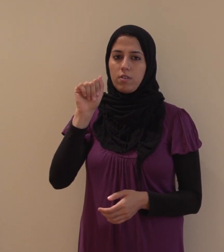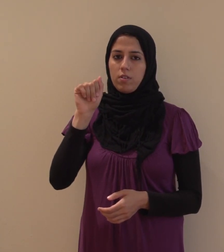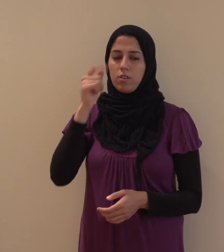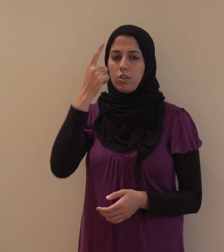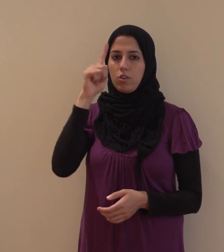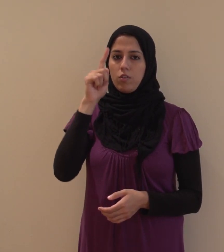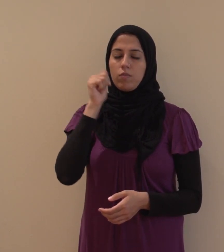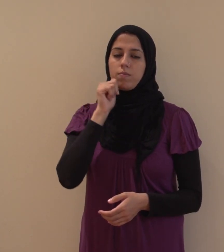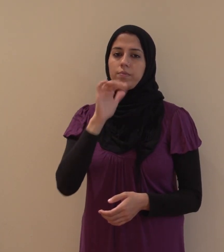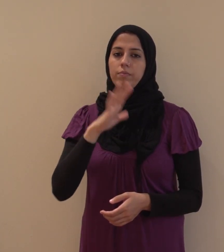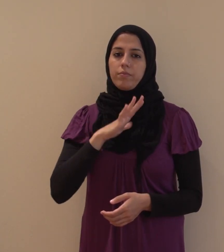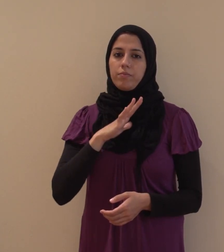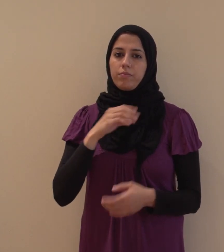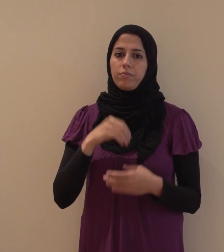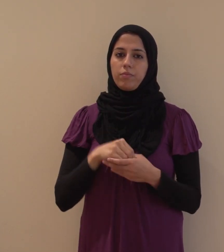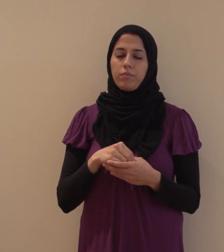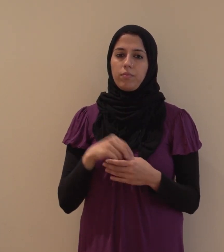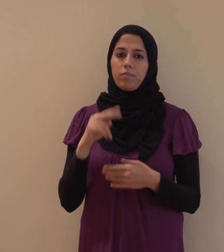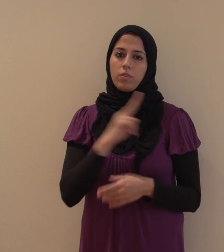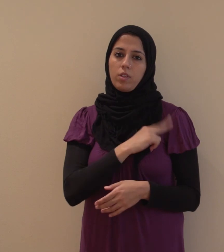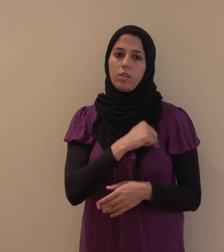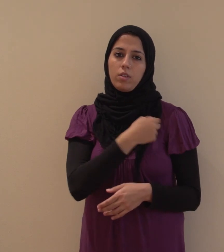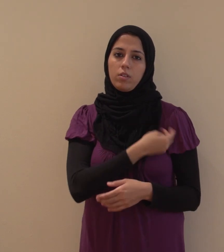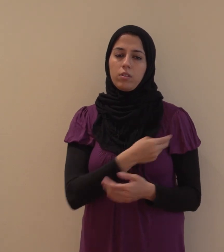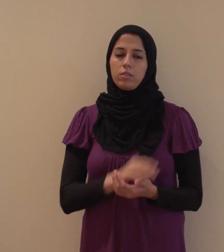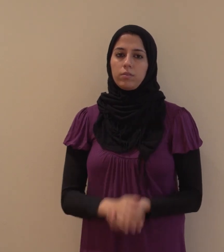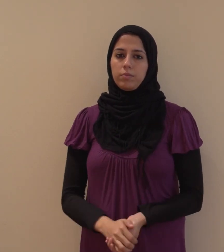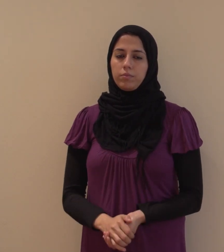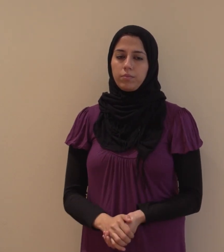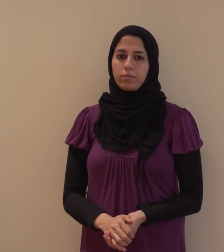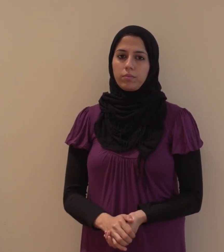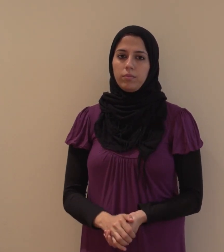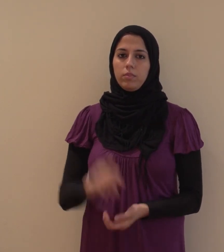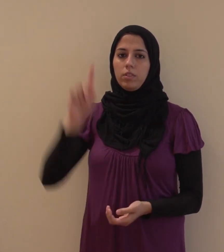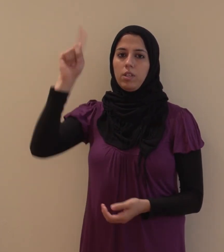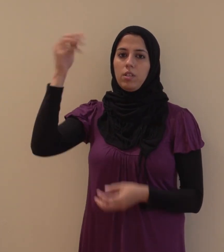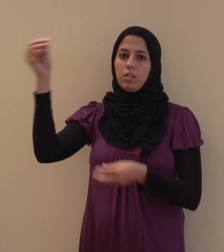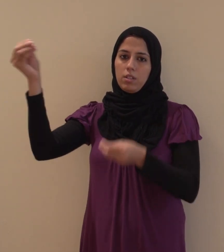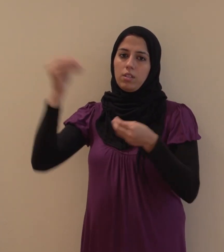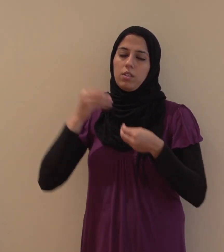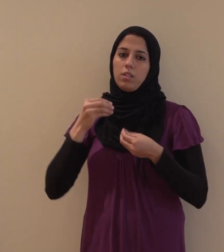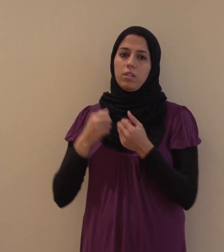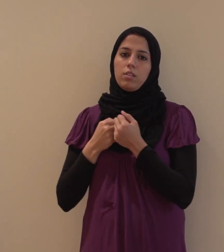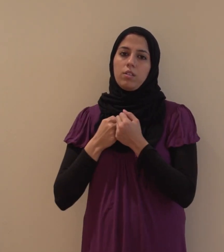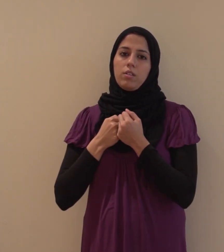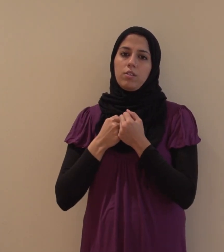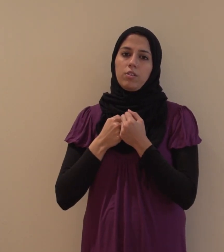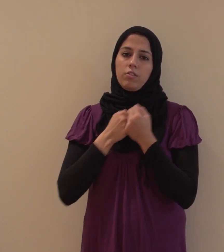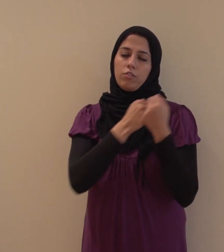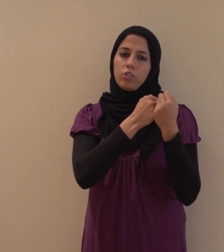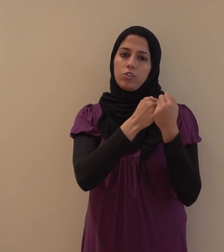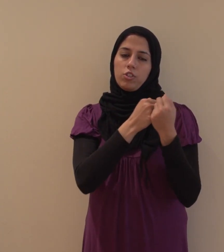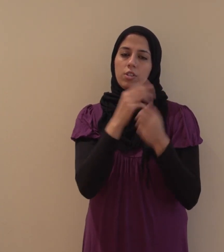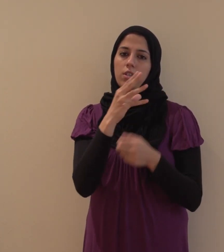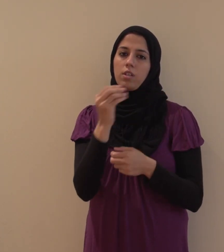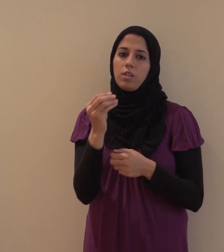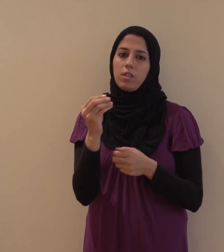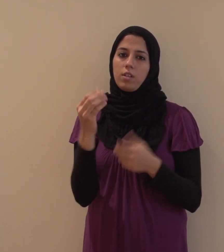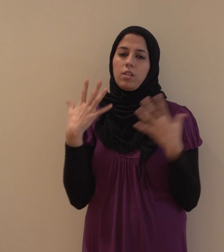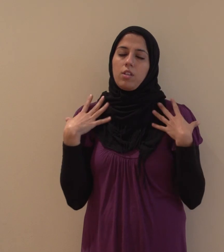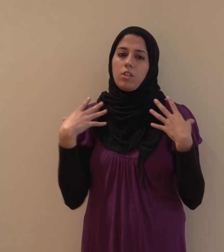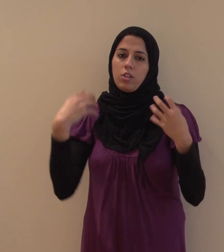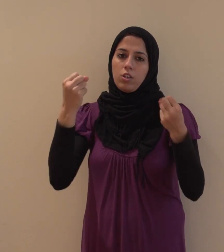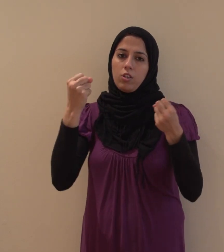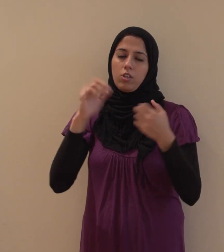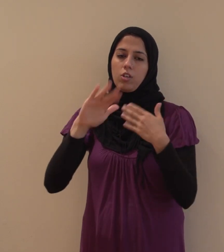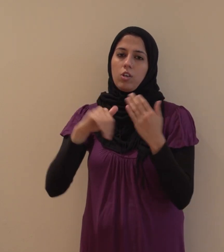or who passed away. May Allah subhanahu wa ta'ala give shifa ajila mustamirra daima qaima to all those people, brothers and sisters